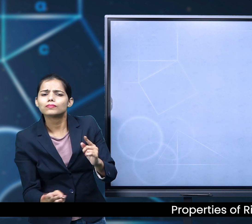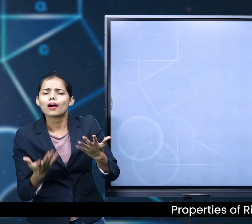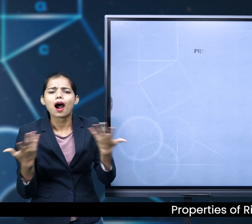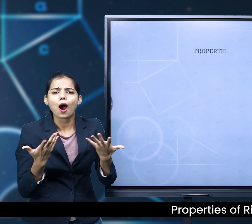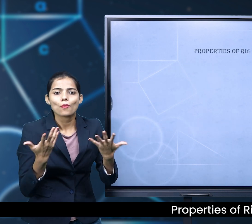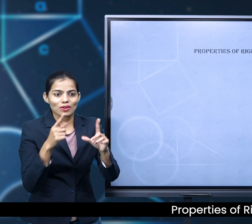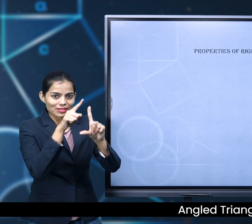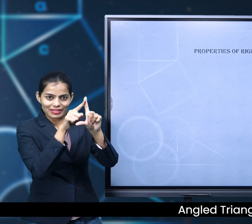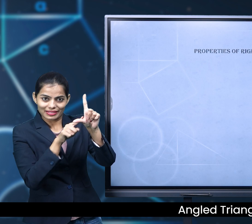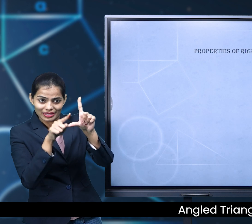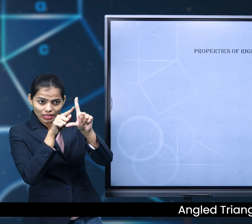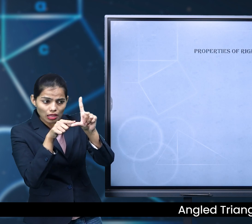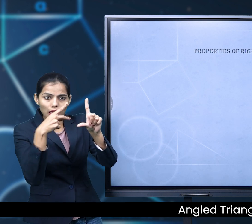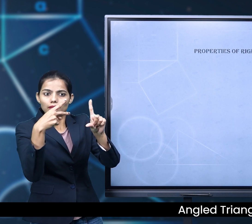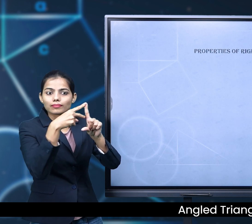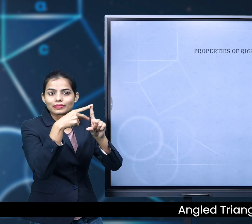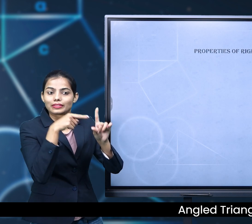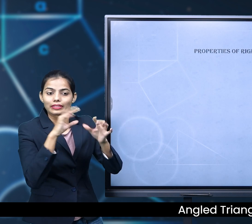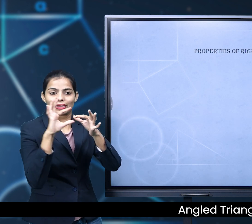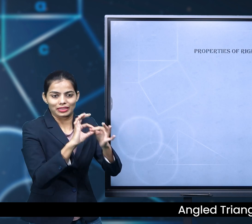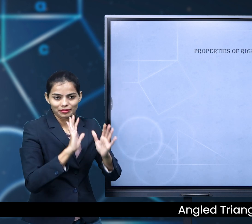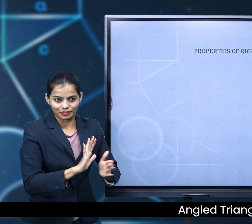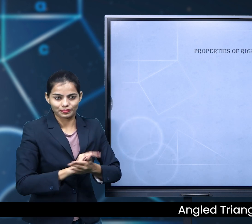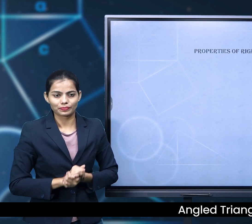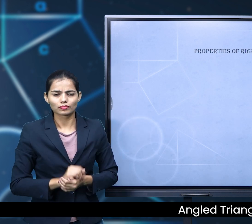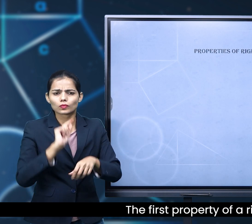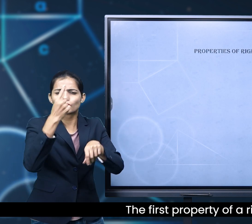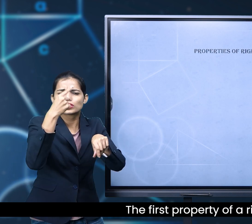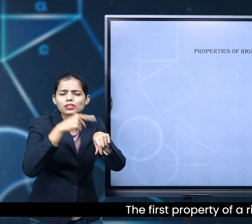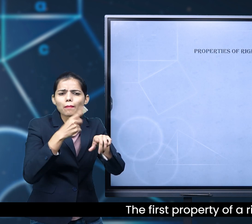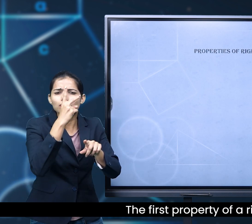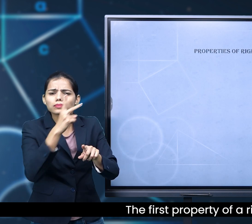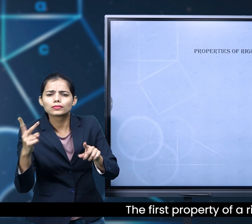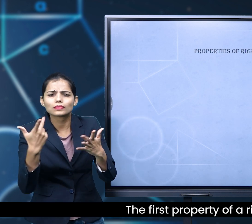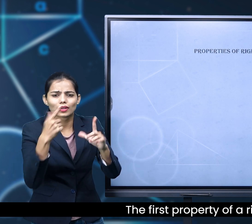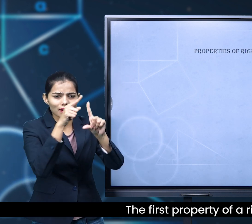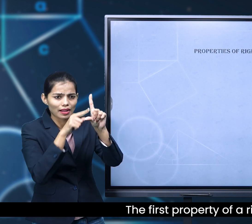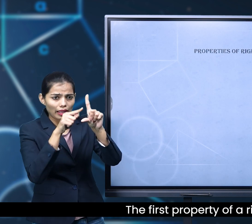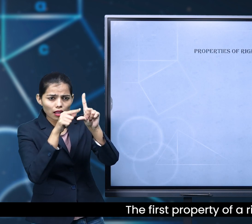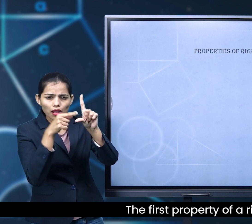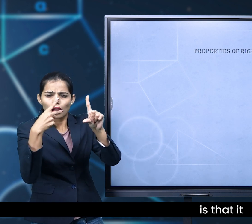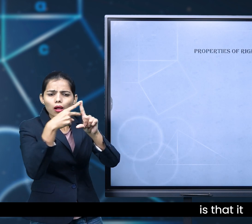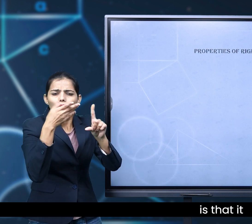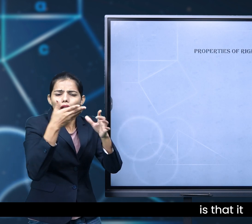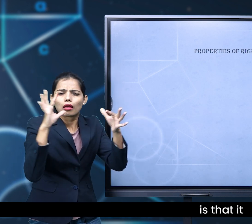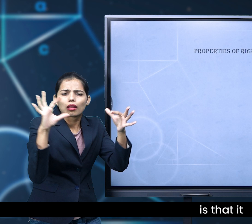Properties of right angle triangle. The first property of a right triangle is that